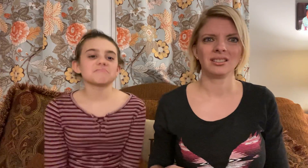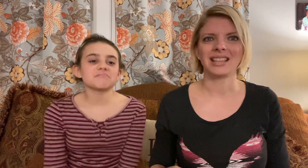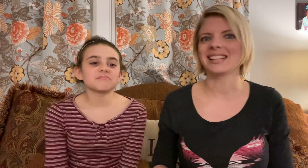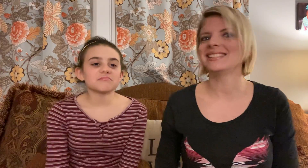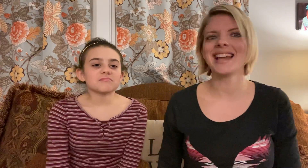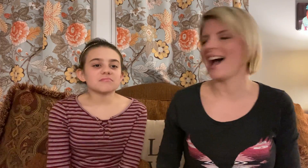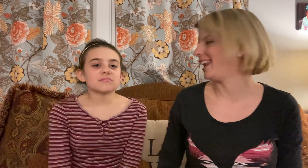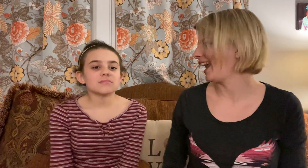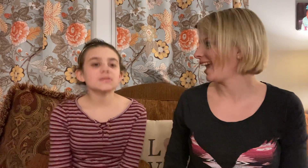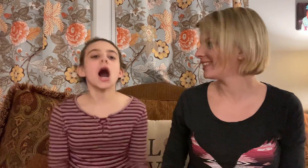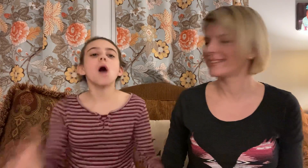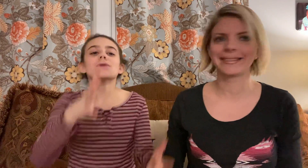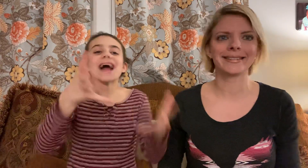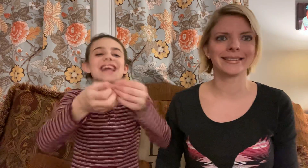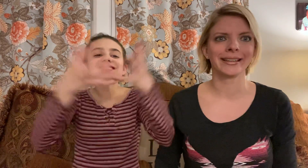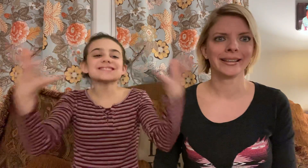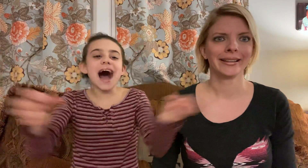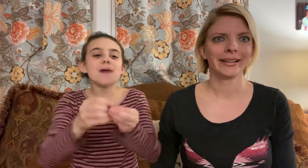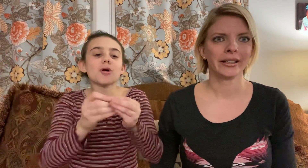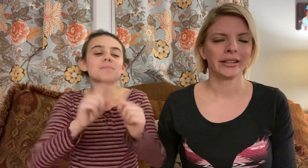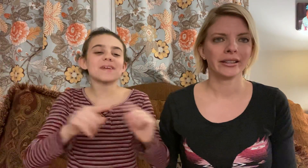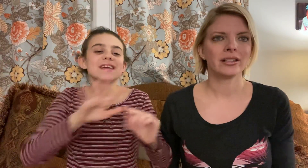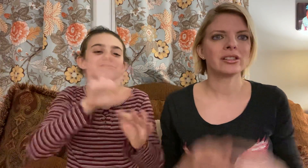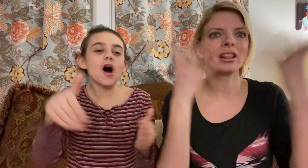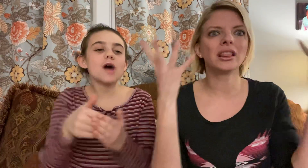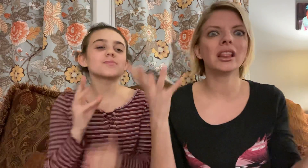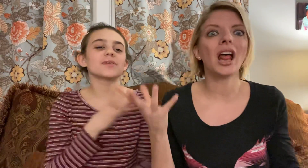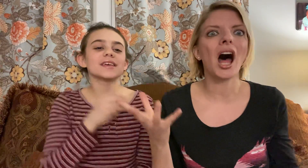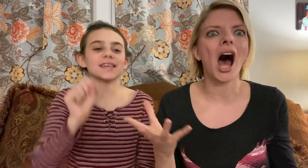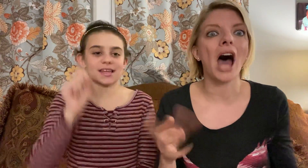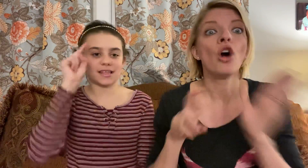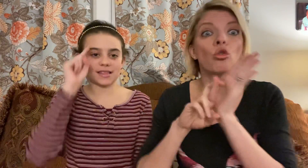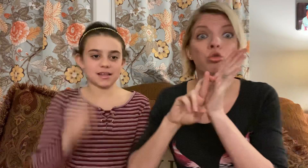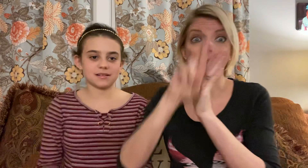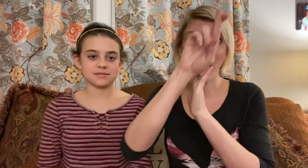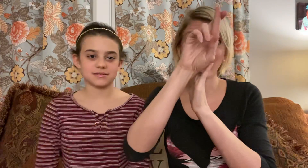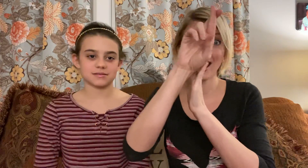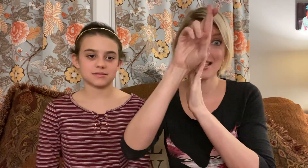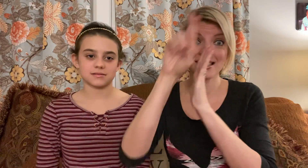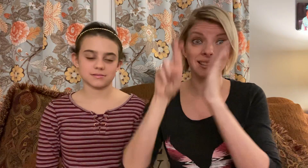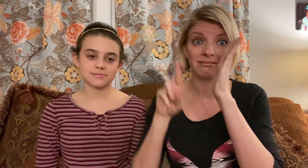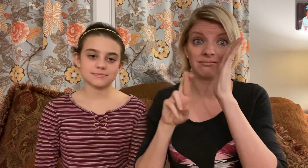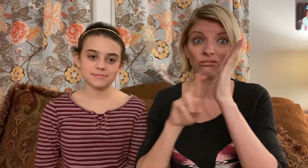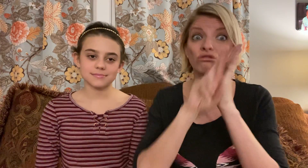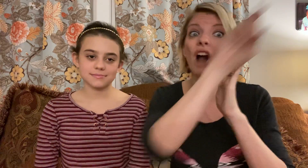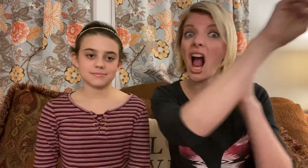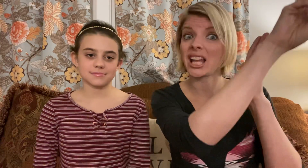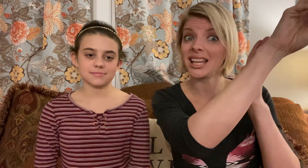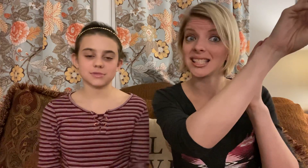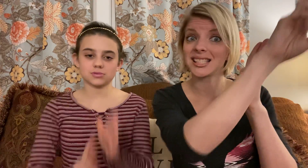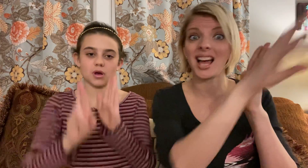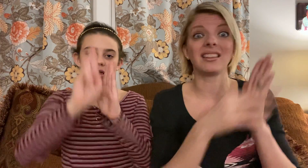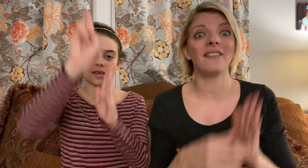That's not it. There's a lot. Rocket. Rockets. I love that